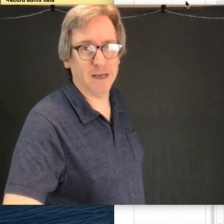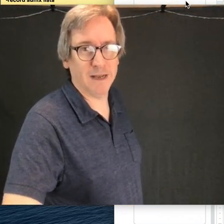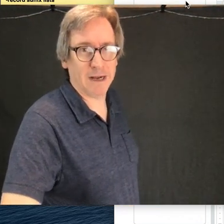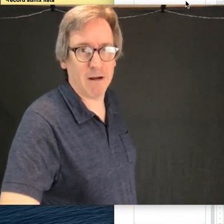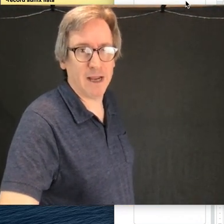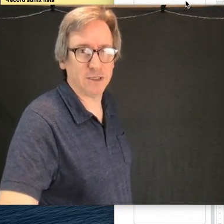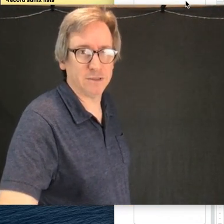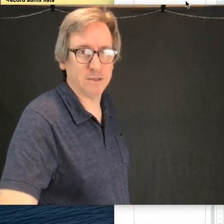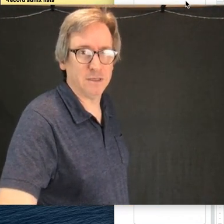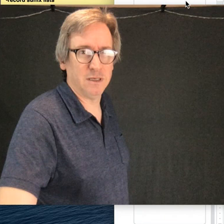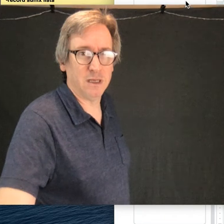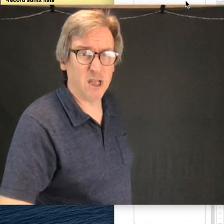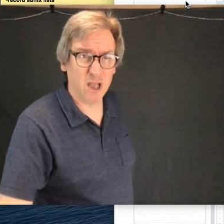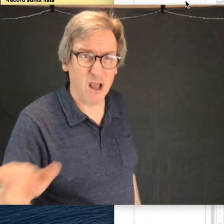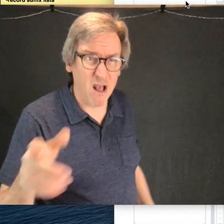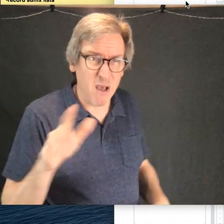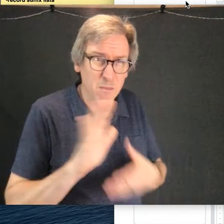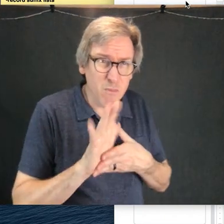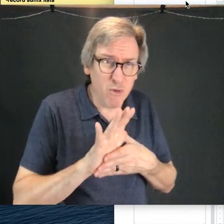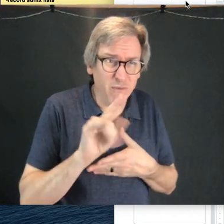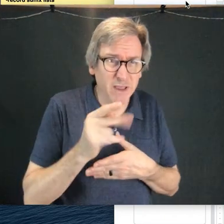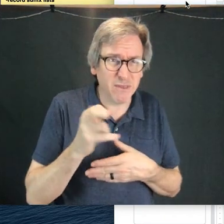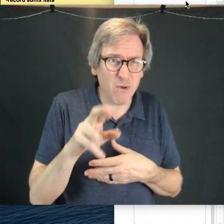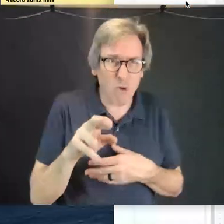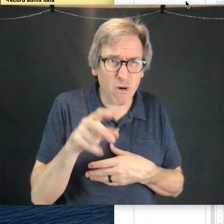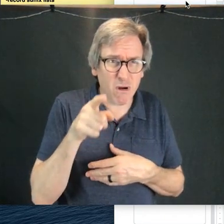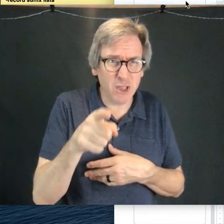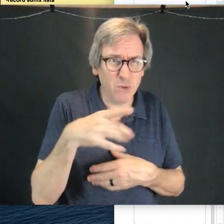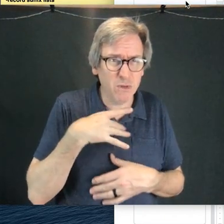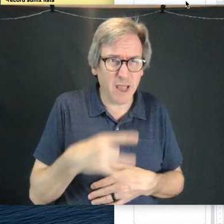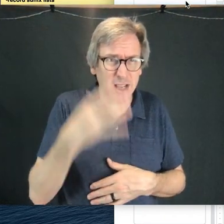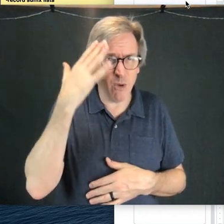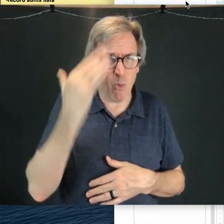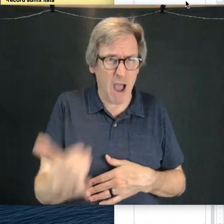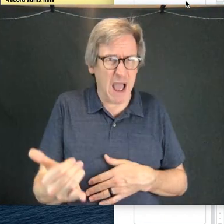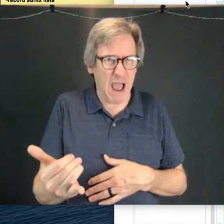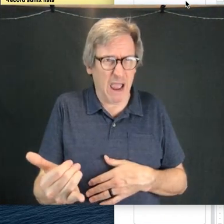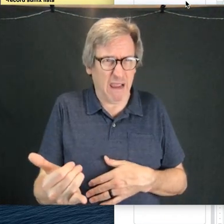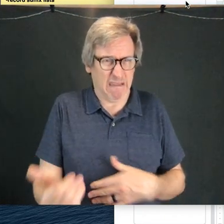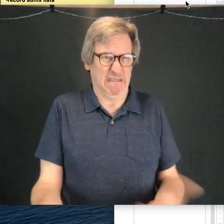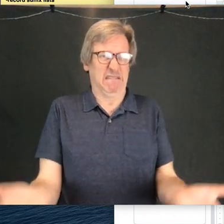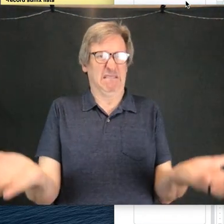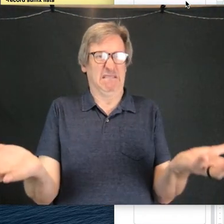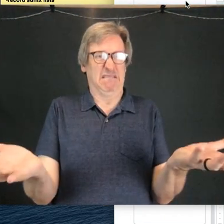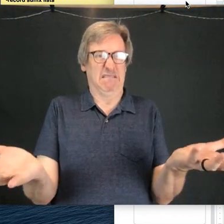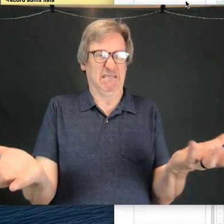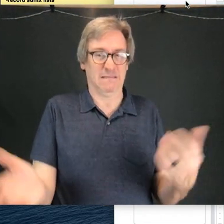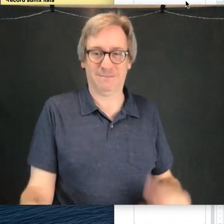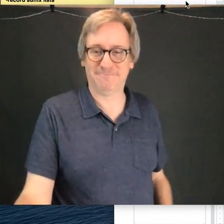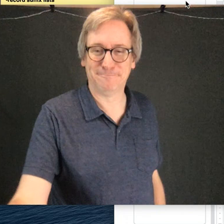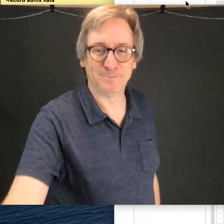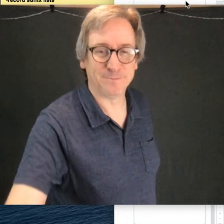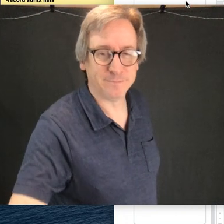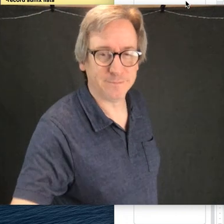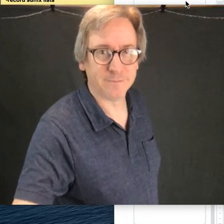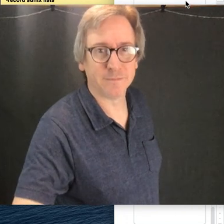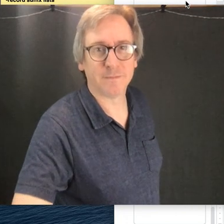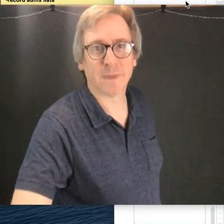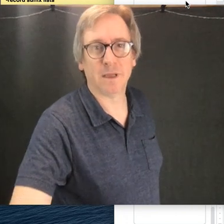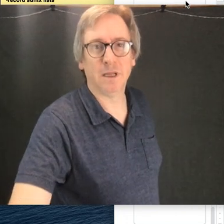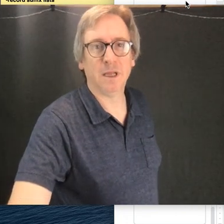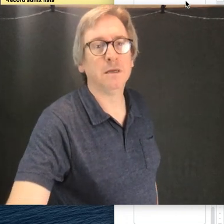Whose party did I crash? Movie Thor, you like why? Ew.